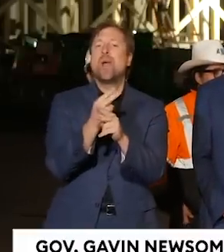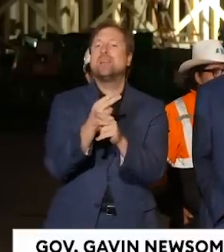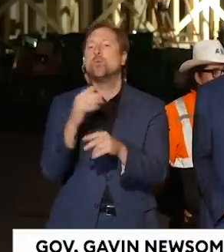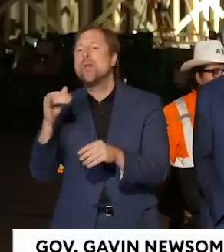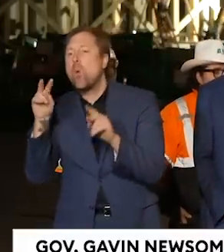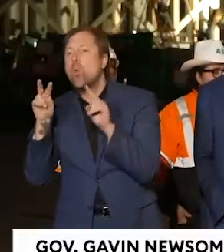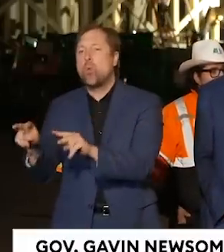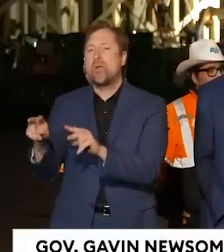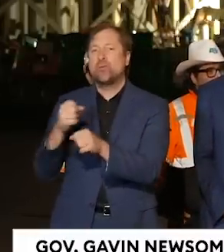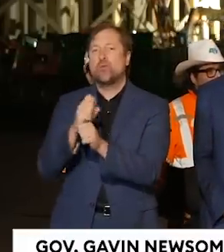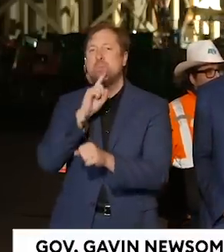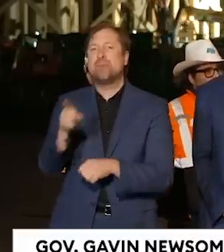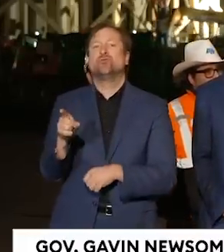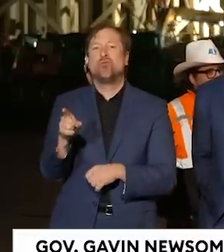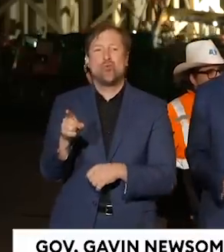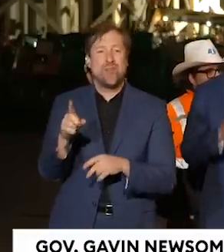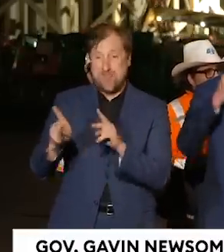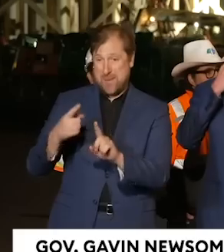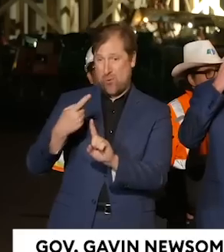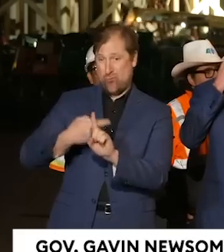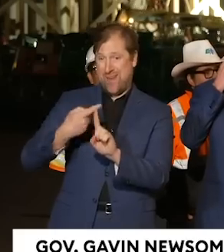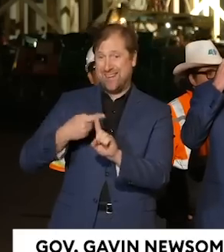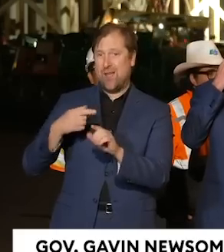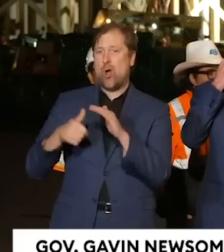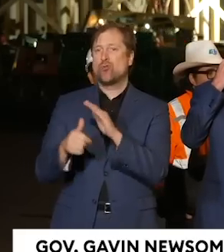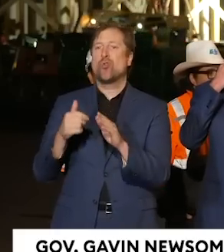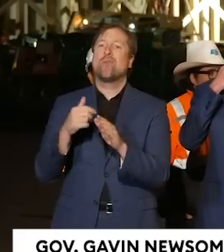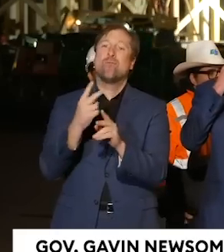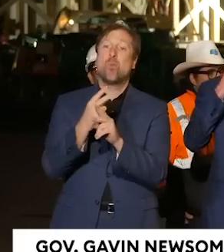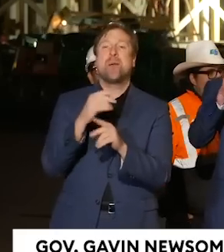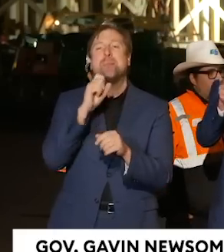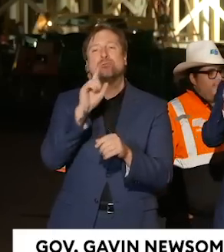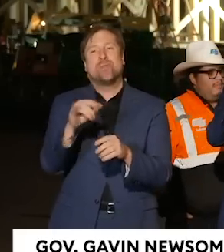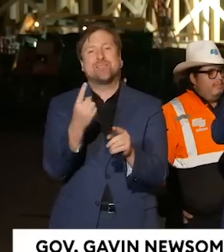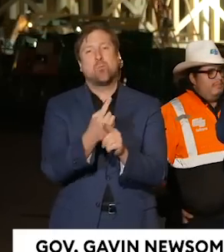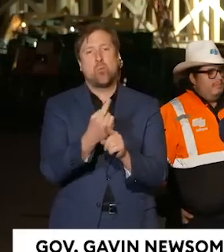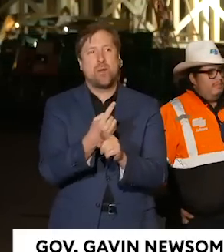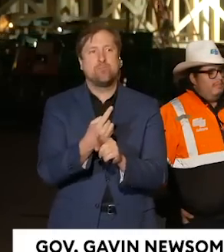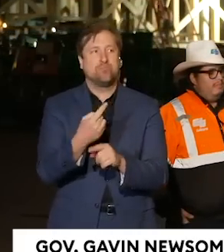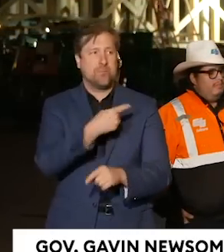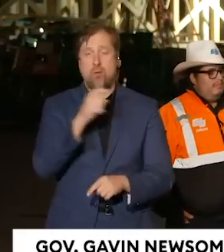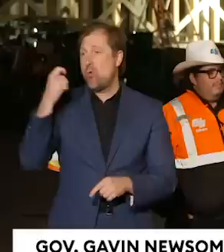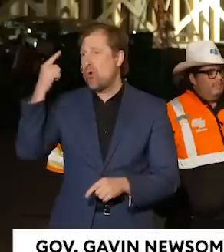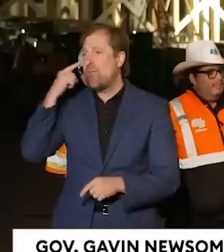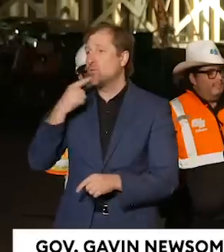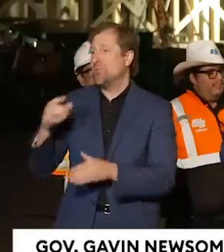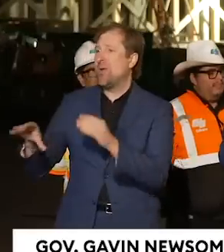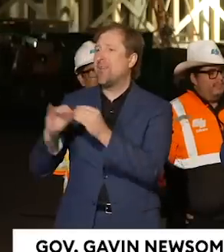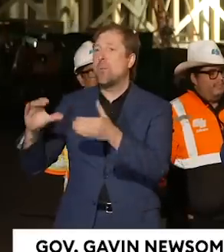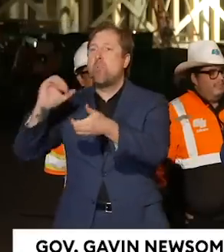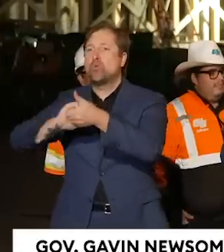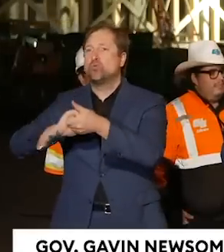looking at those to make sure that what we're doing is appropriate as well. And just if I could just add on that, in partnership with the